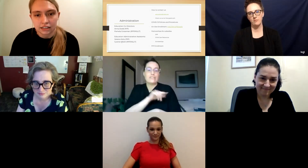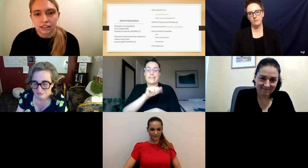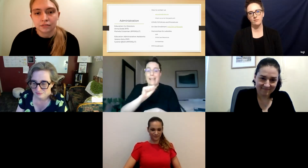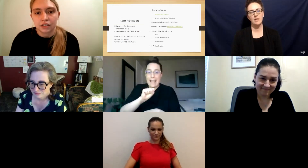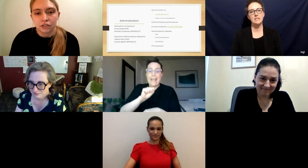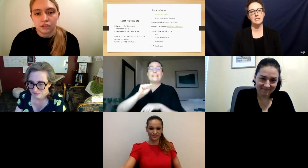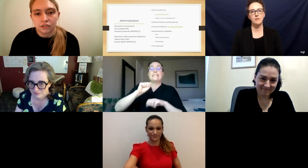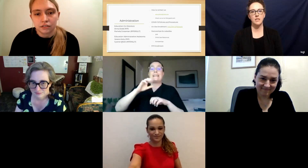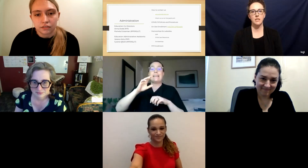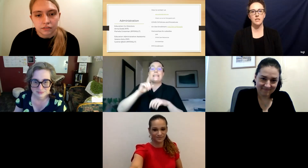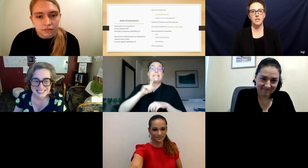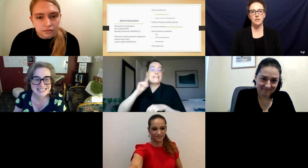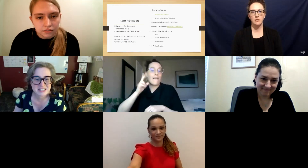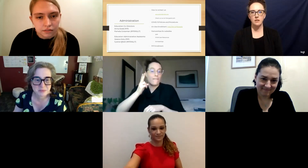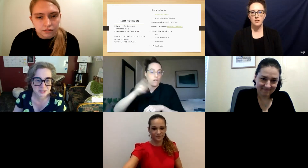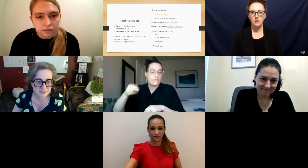analysis